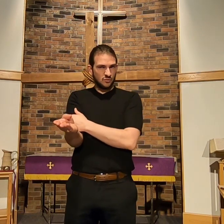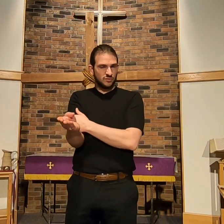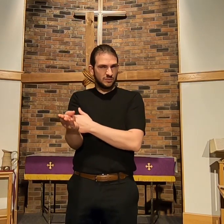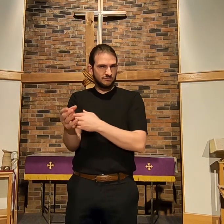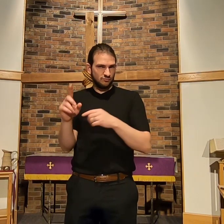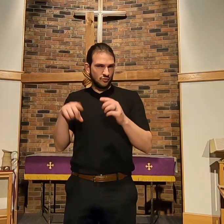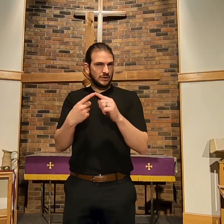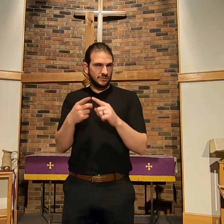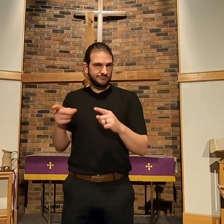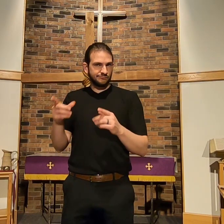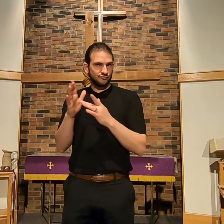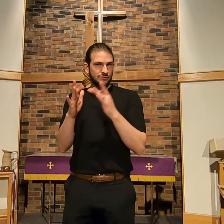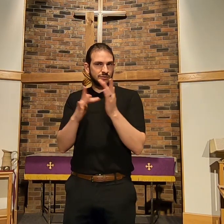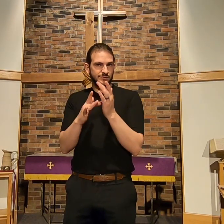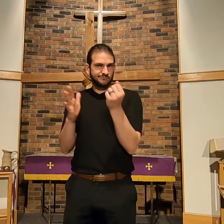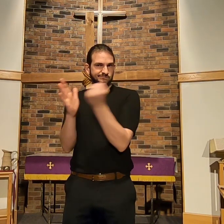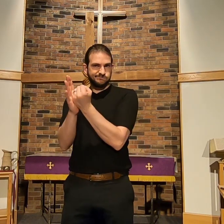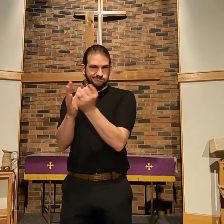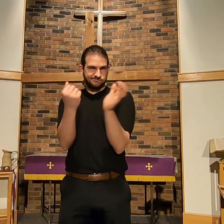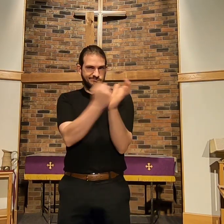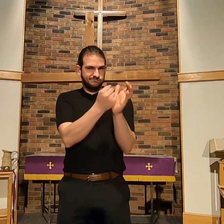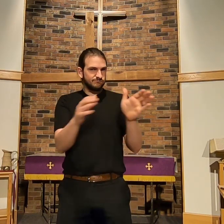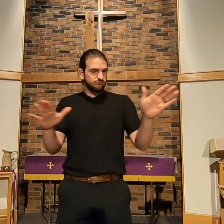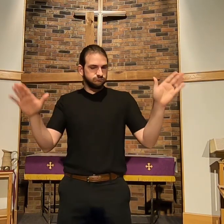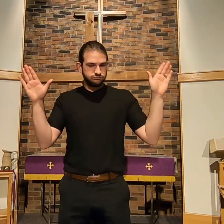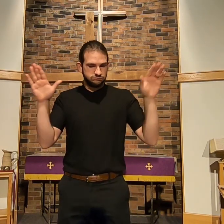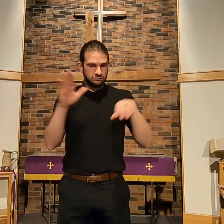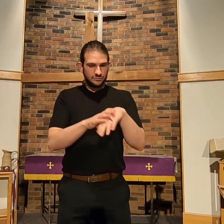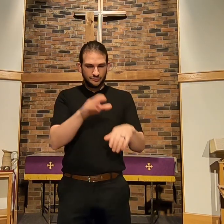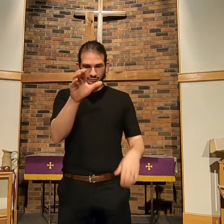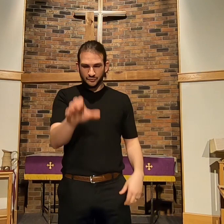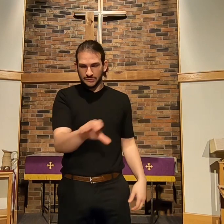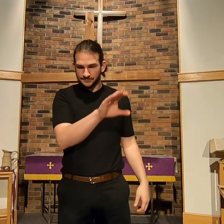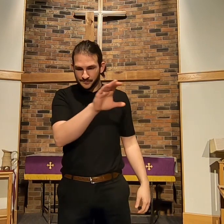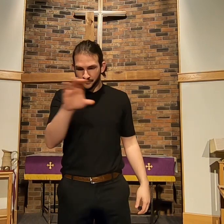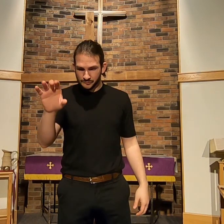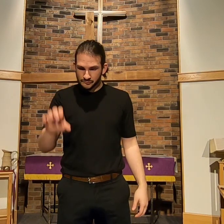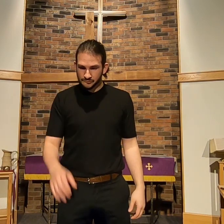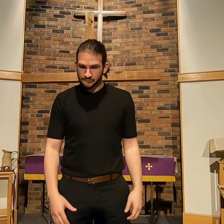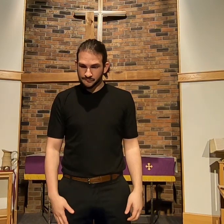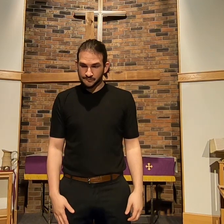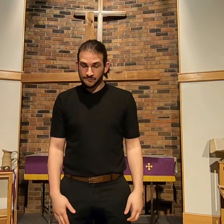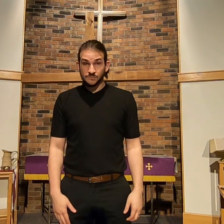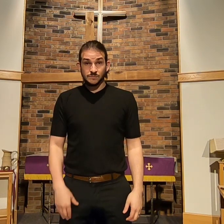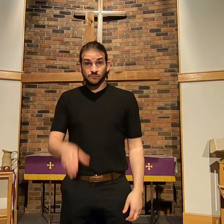It was about 9 o'clock in the morning when they nailed him to the cross.